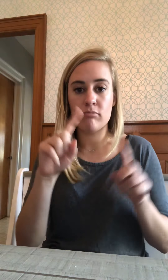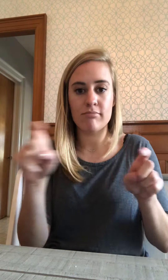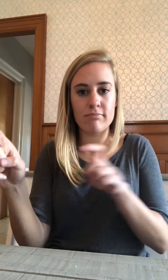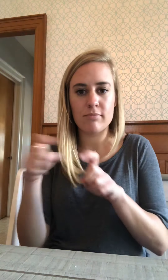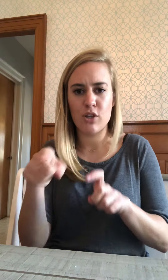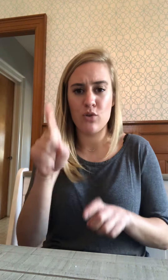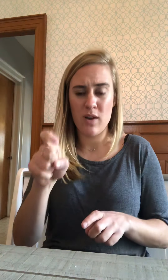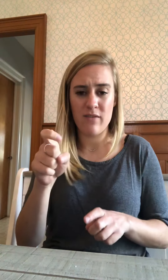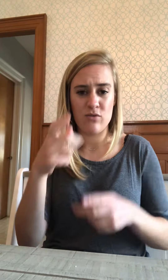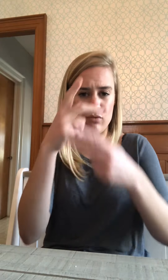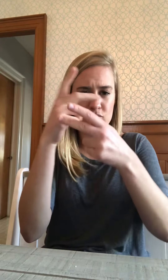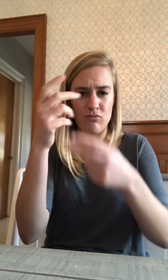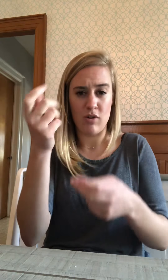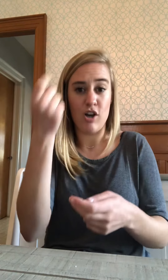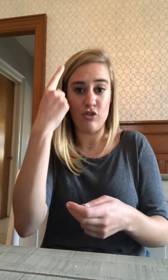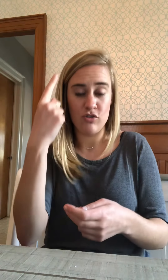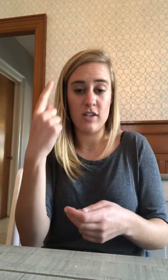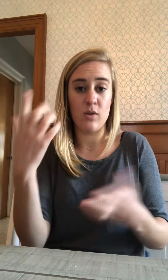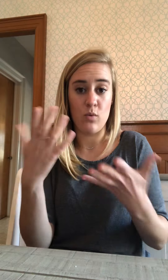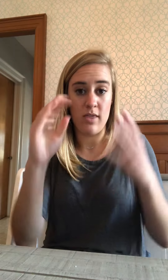these figures mean, because they're going to ask you,